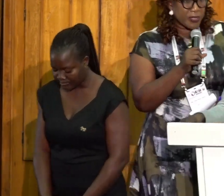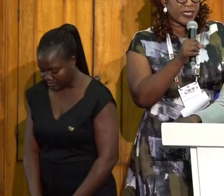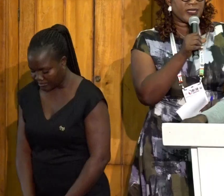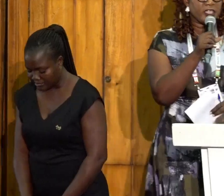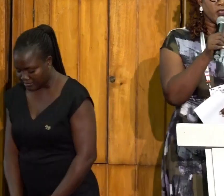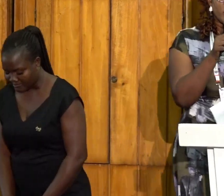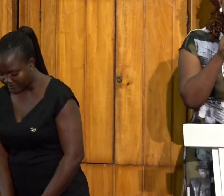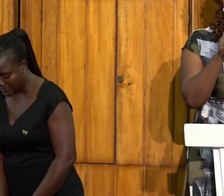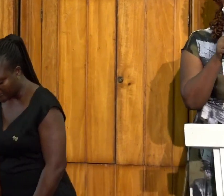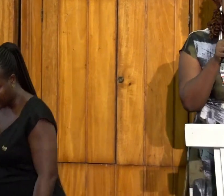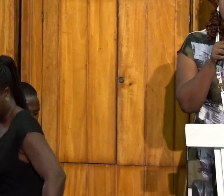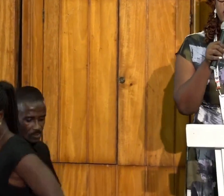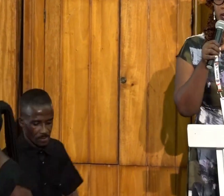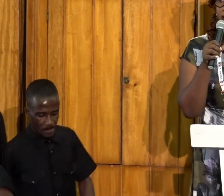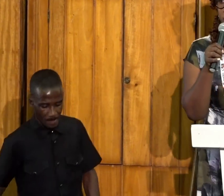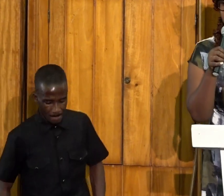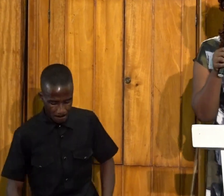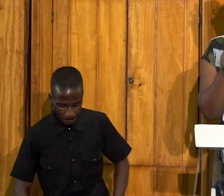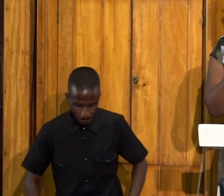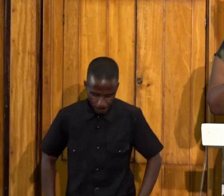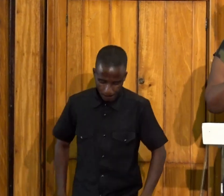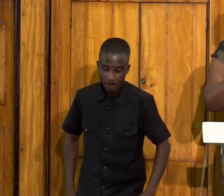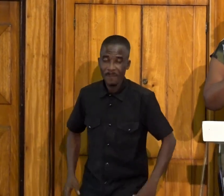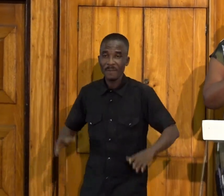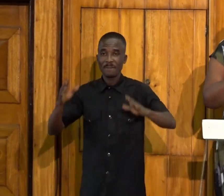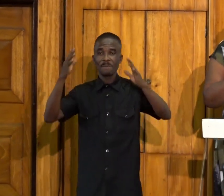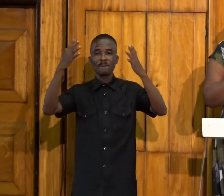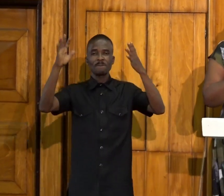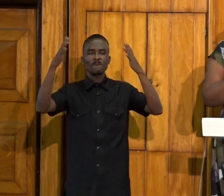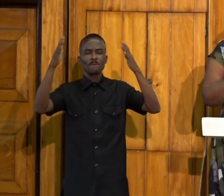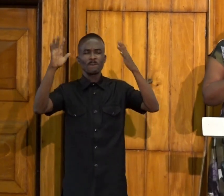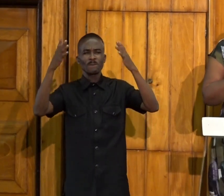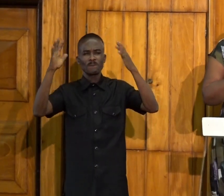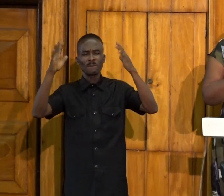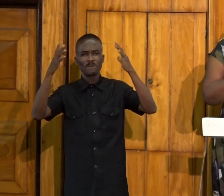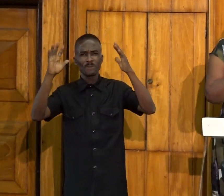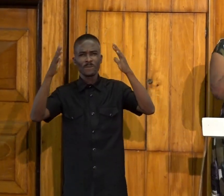great presentation. Can we give him another round of applause?